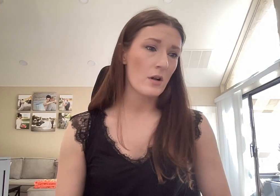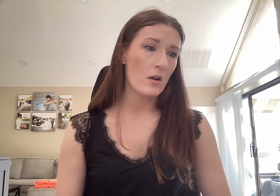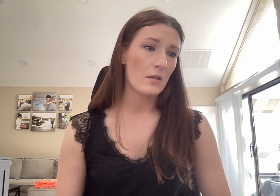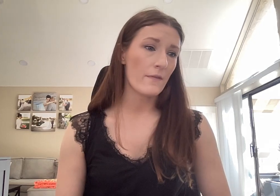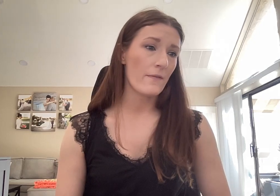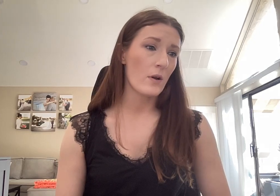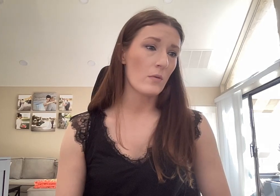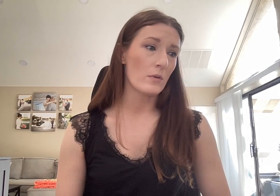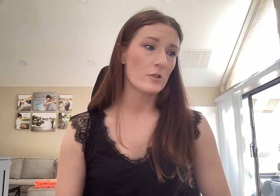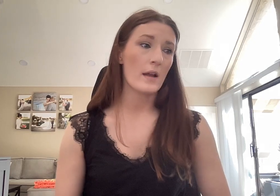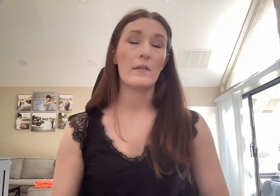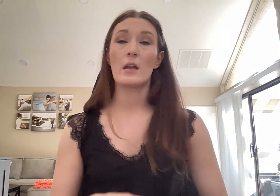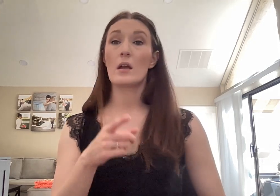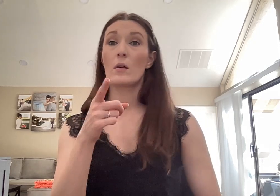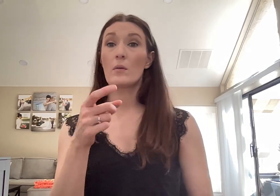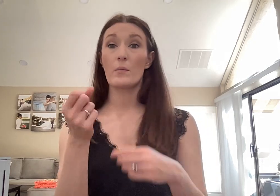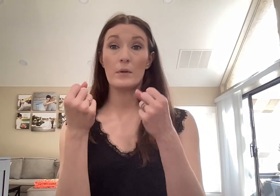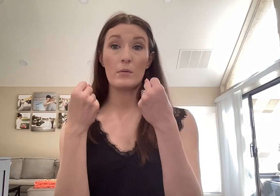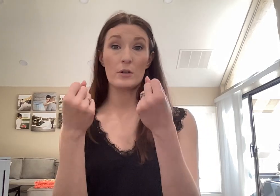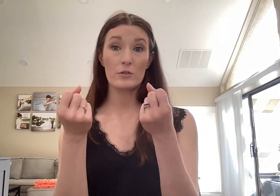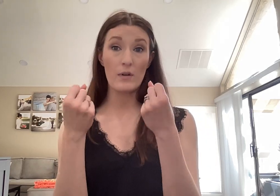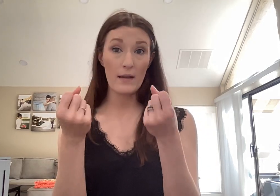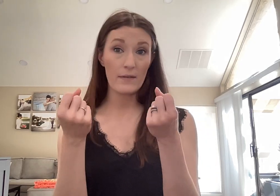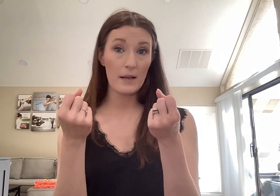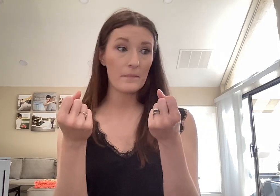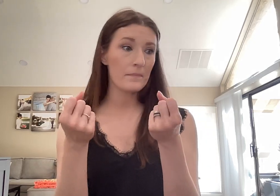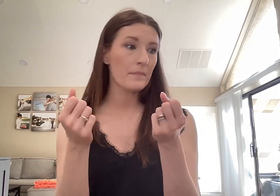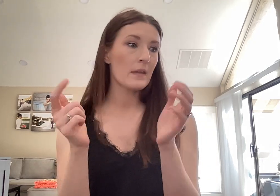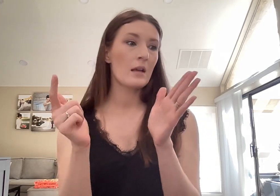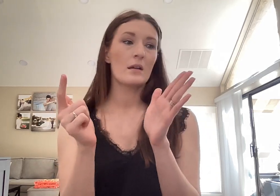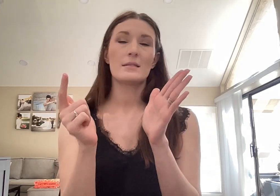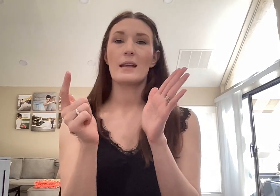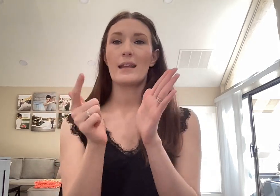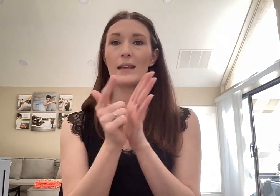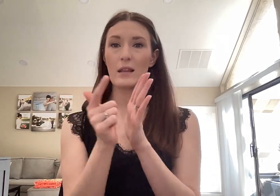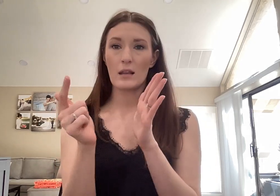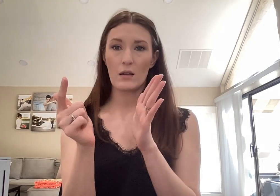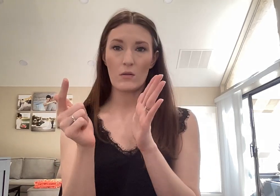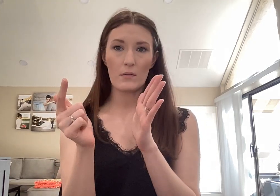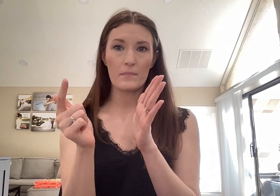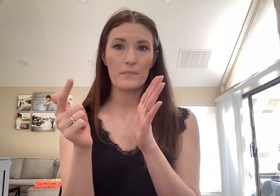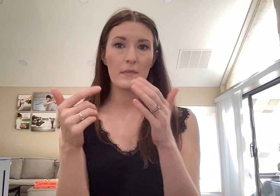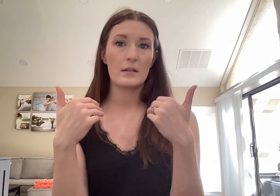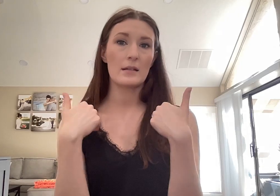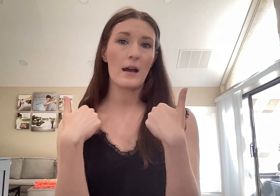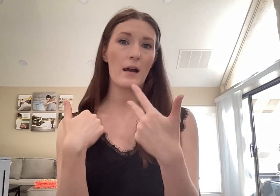on the phone while driving. When you are driving, it's illegal to have